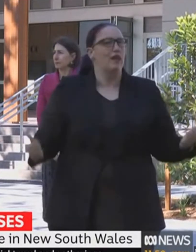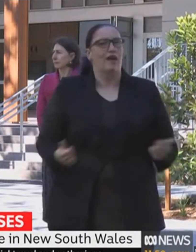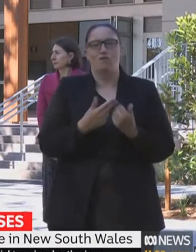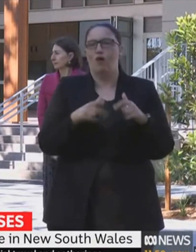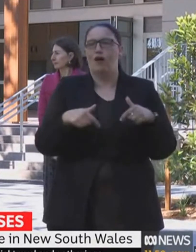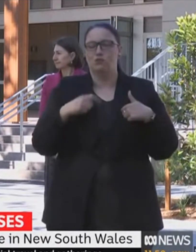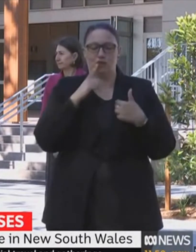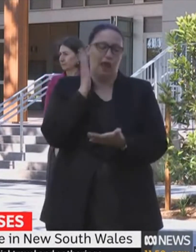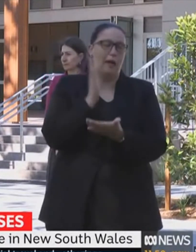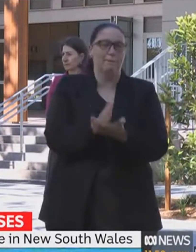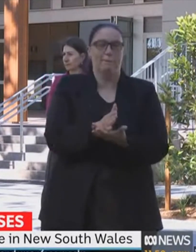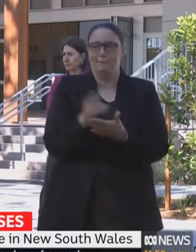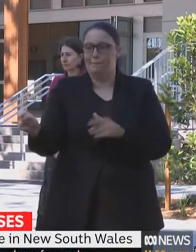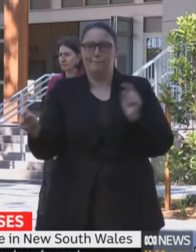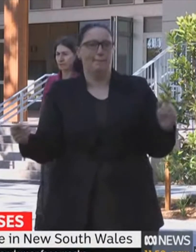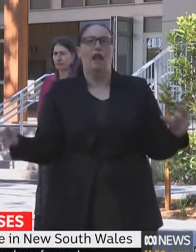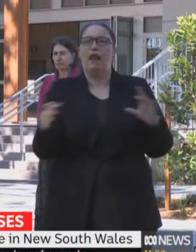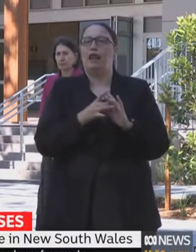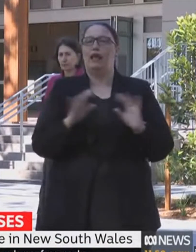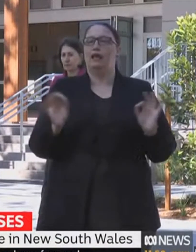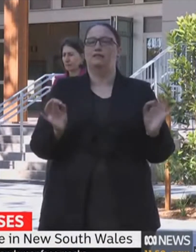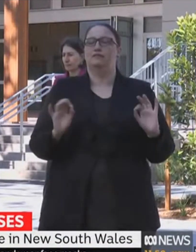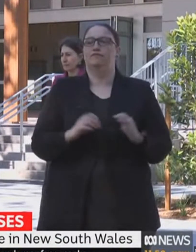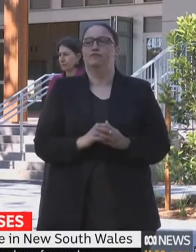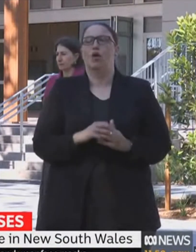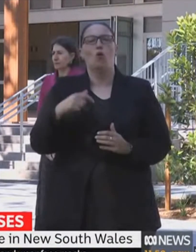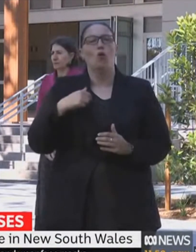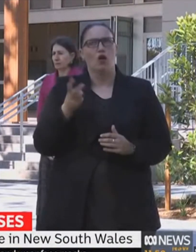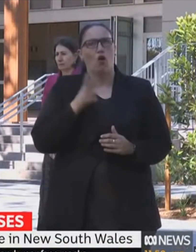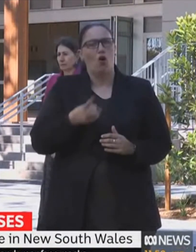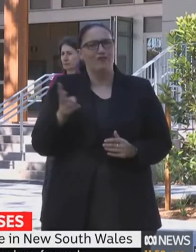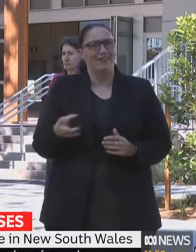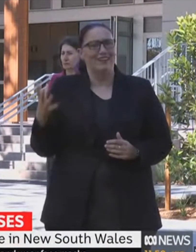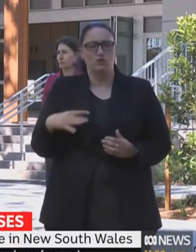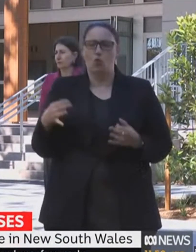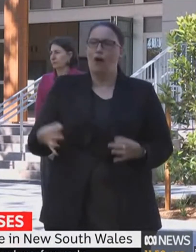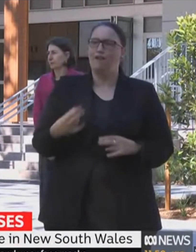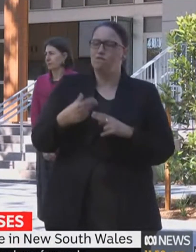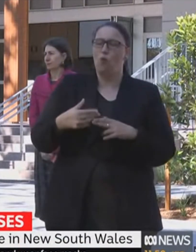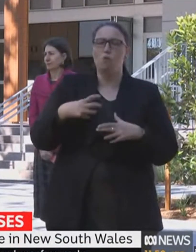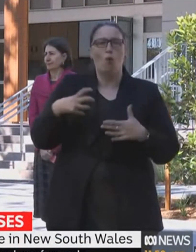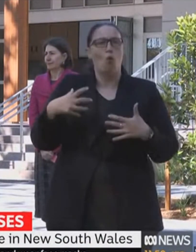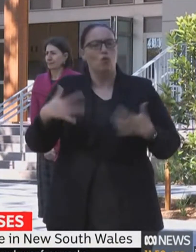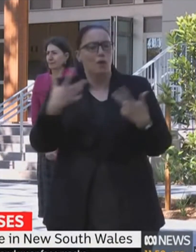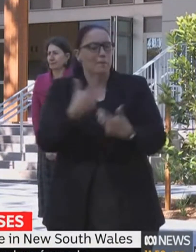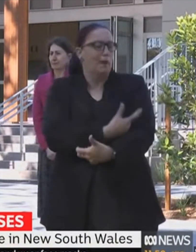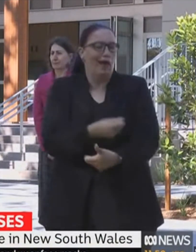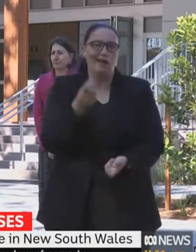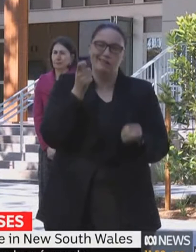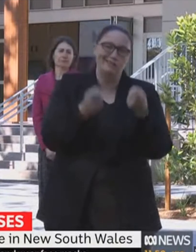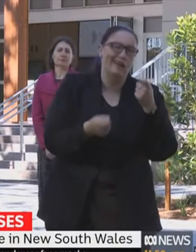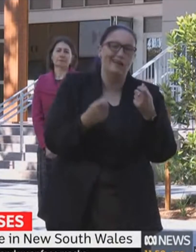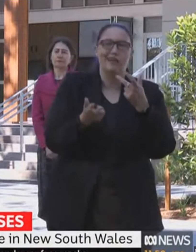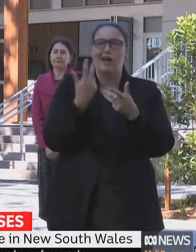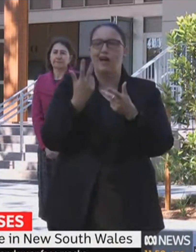us to establish a connection at this time. Often we have to await results, further serology testing and other results